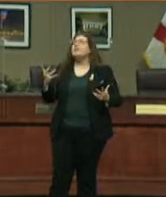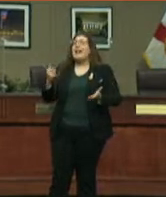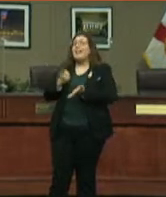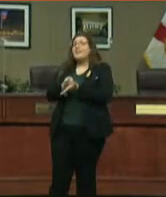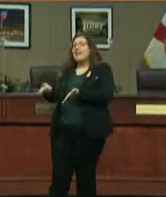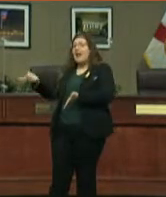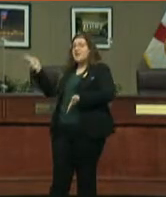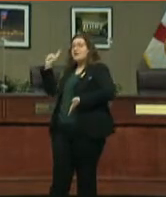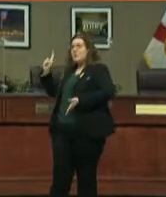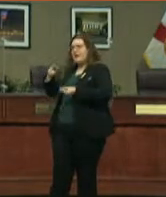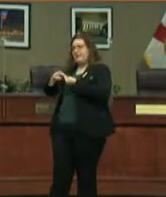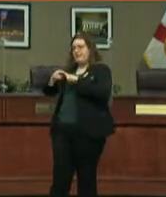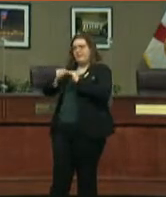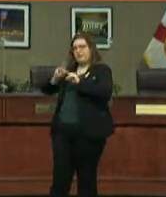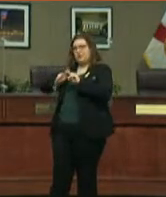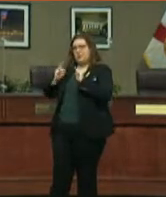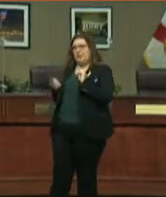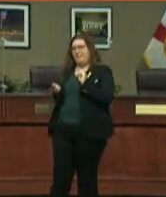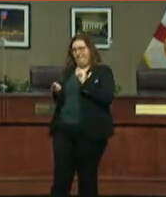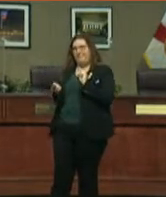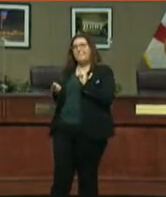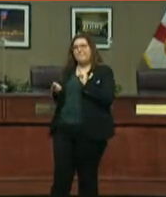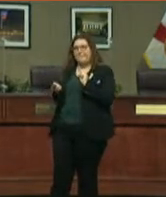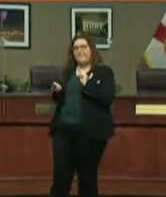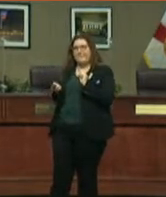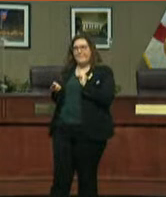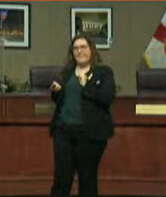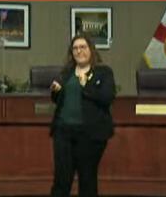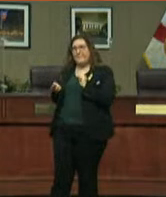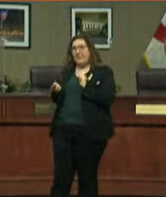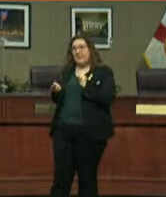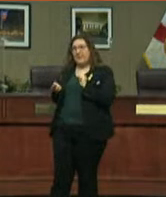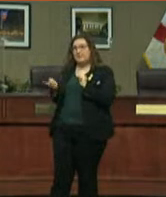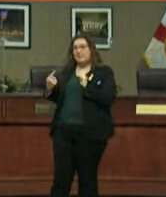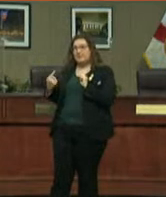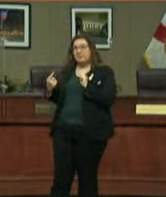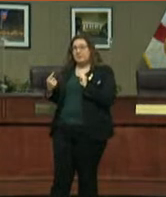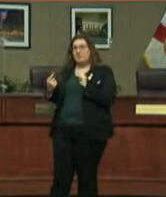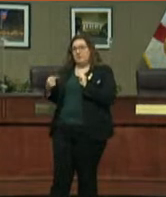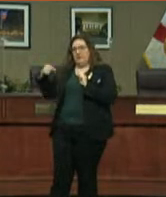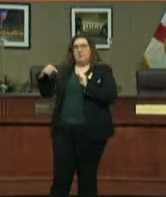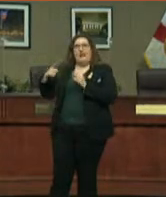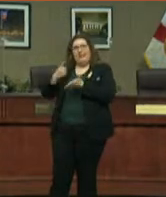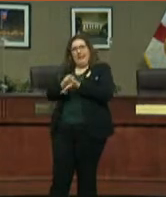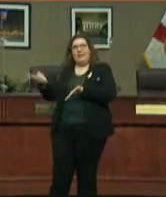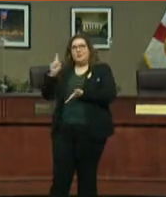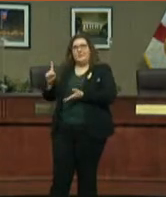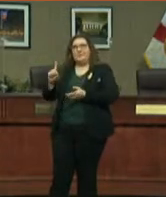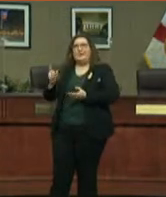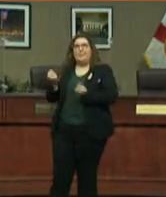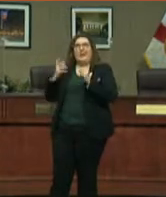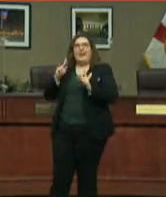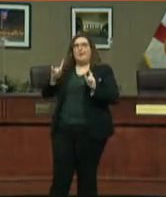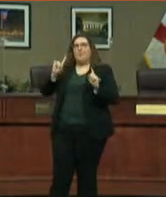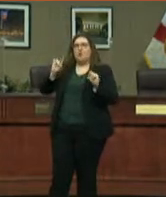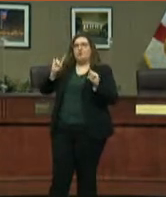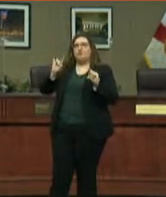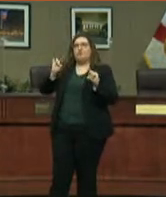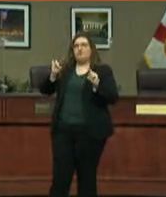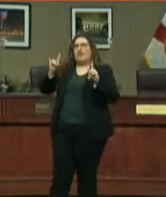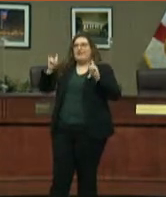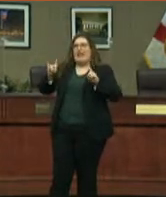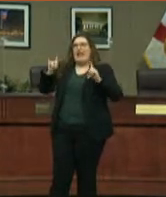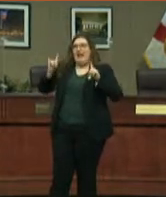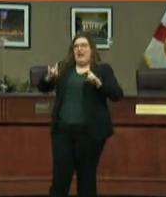week. And although our testing increased tremendously, we think that we have days